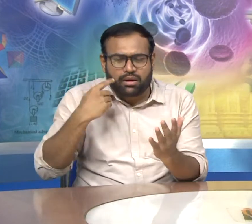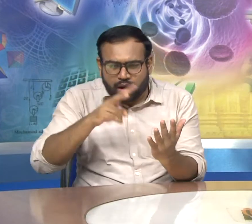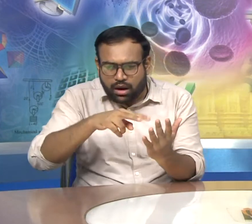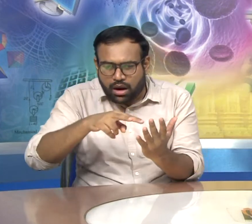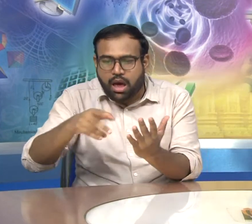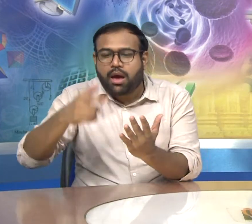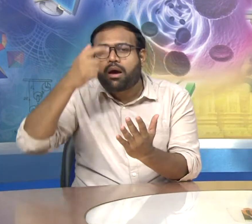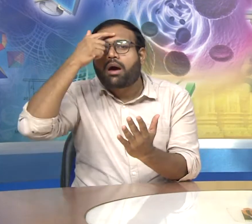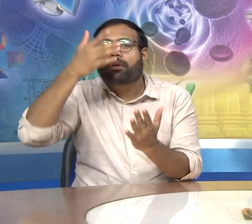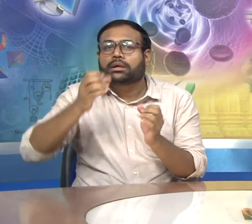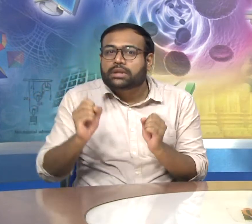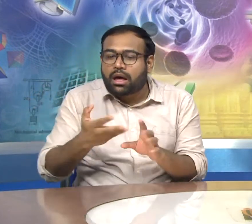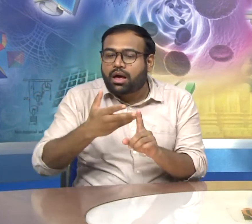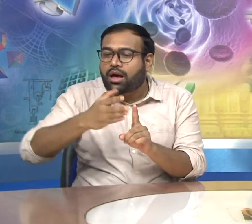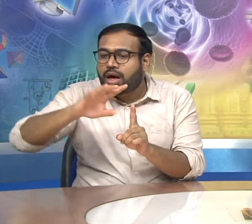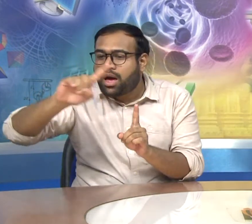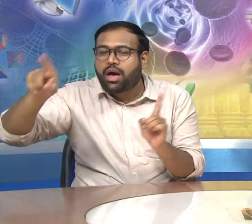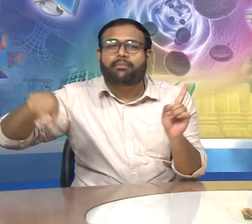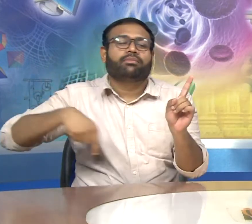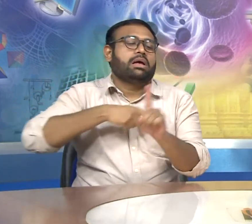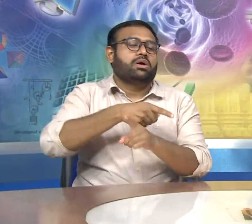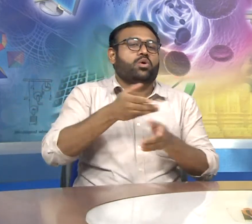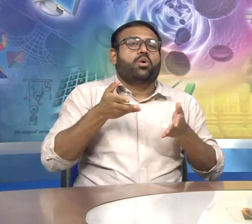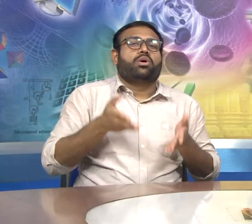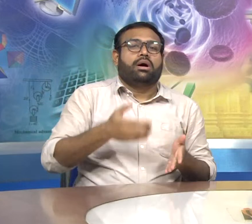in a short and